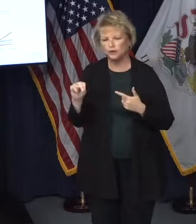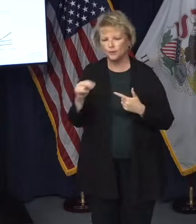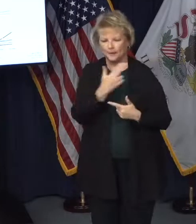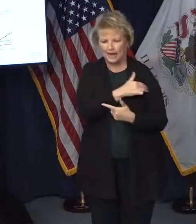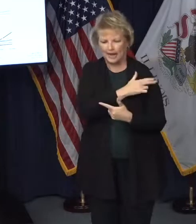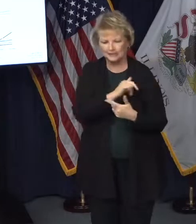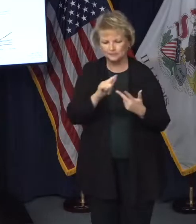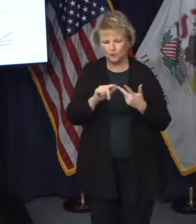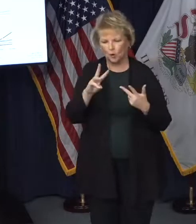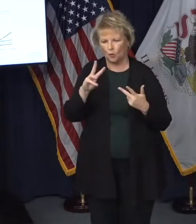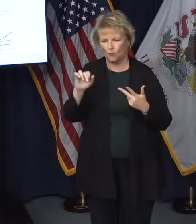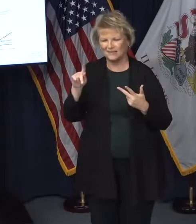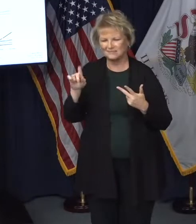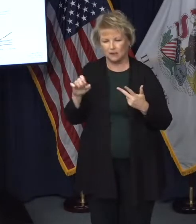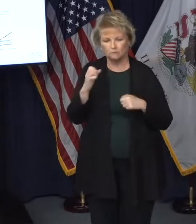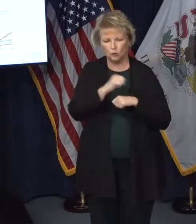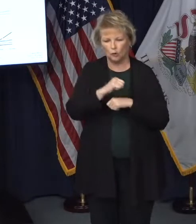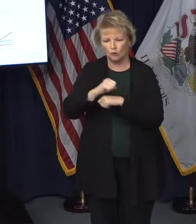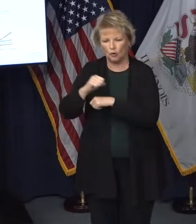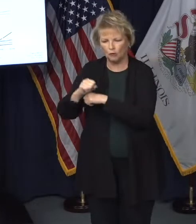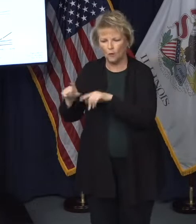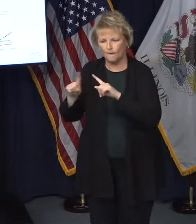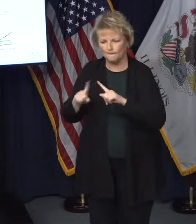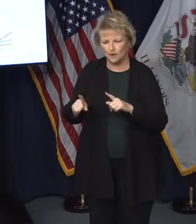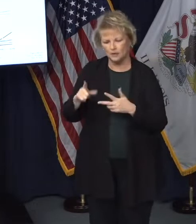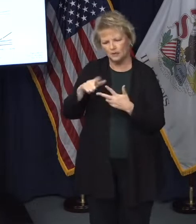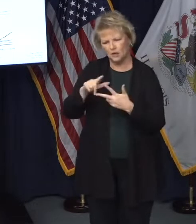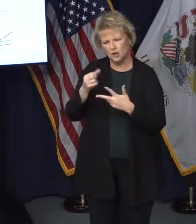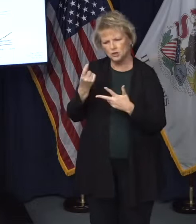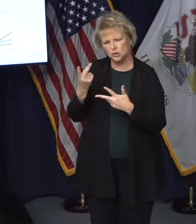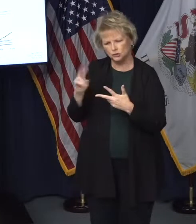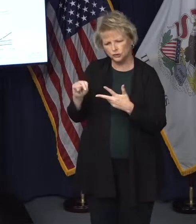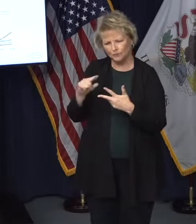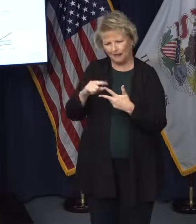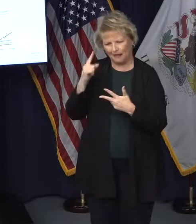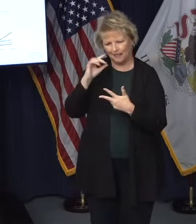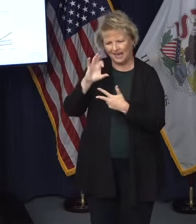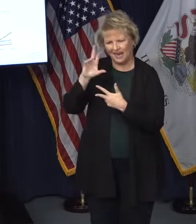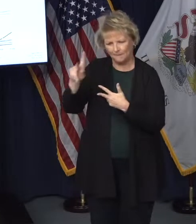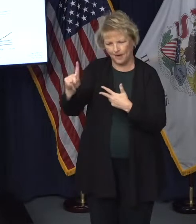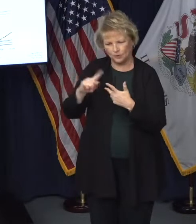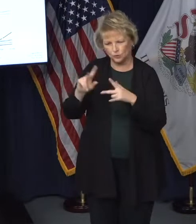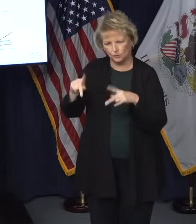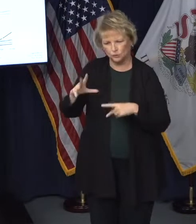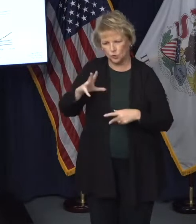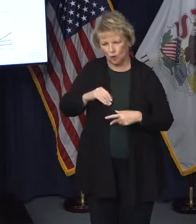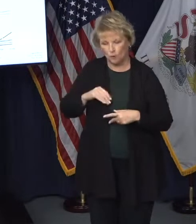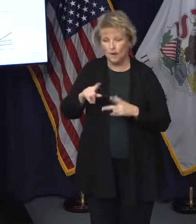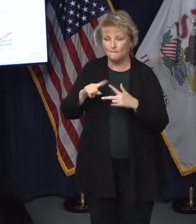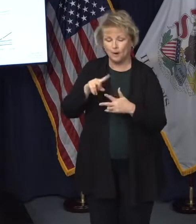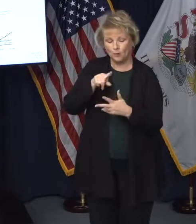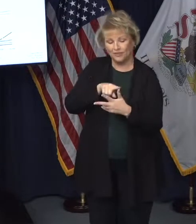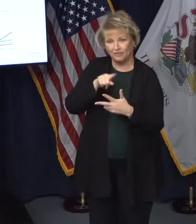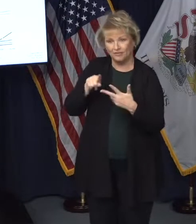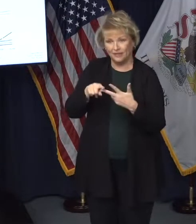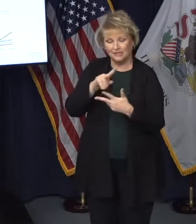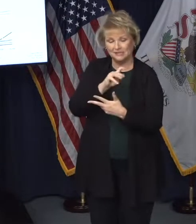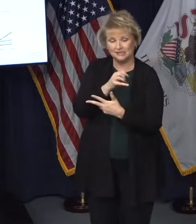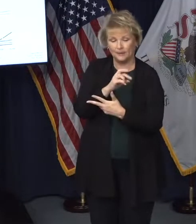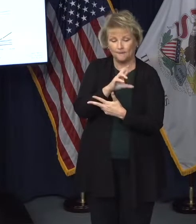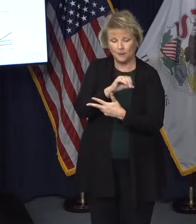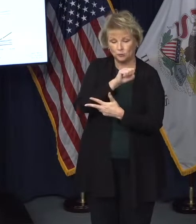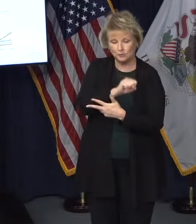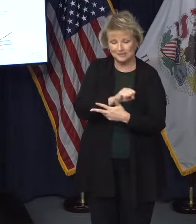former Westlake Hospital? Maybe Sherman aside, because I understand the state gave that back to the owner, but with Metro South